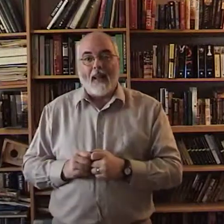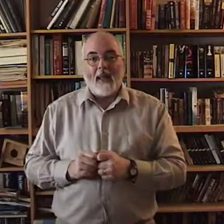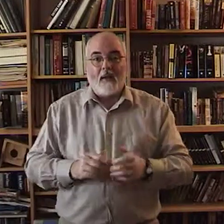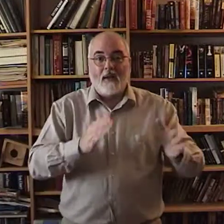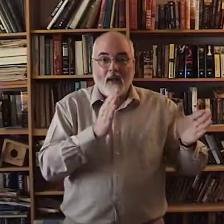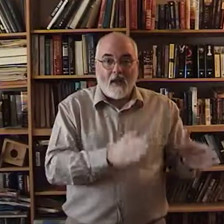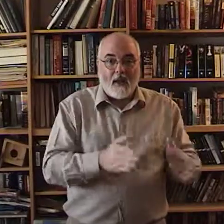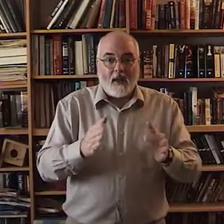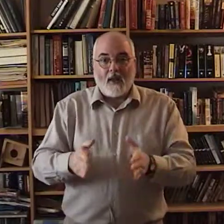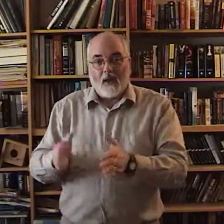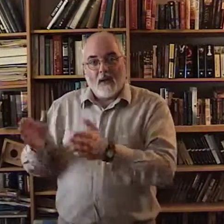plan.